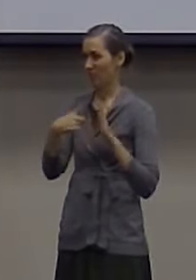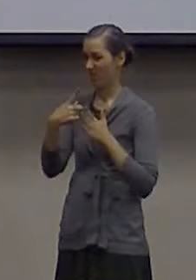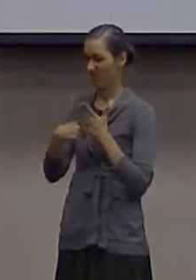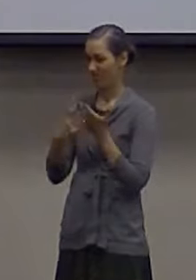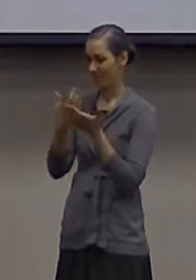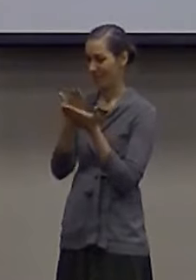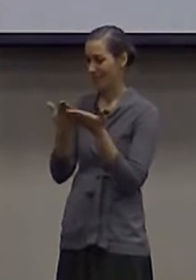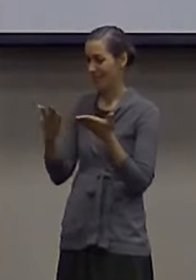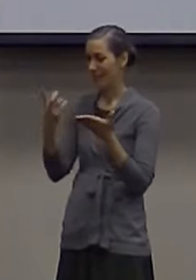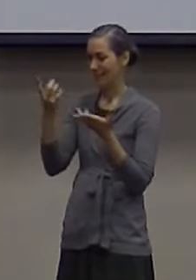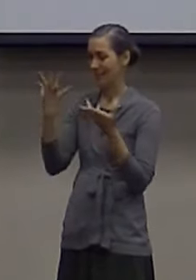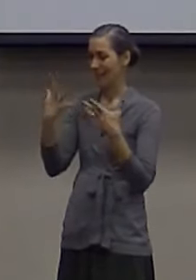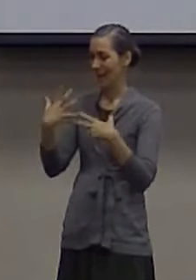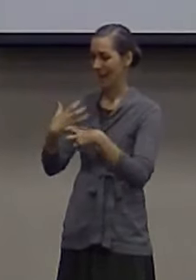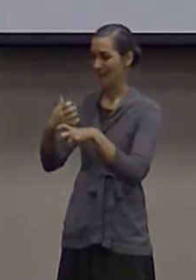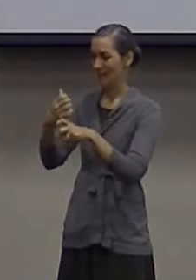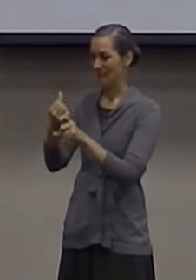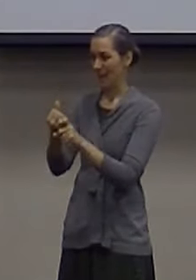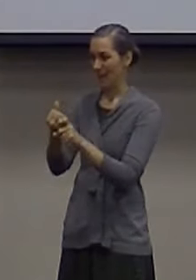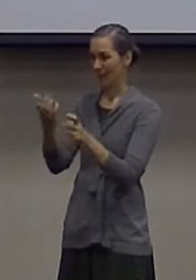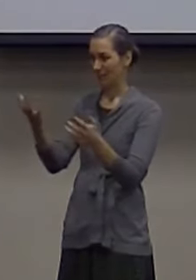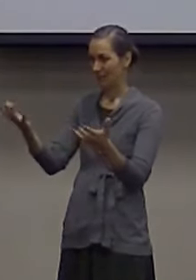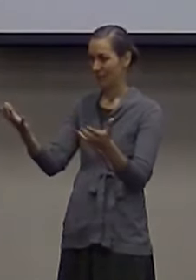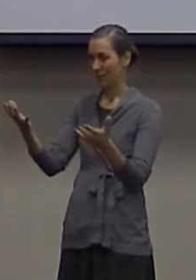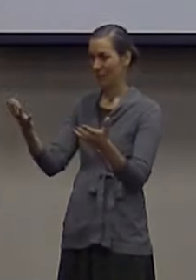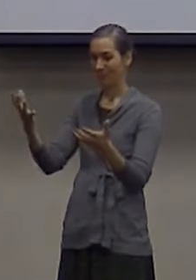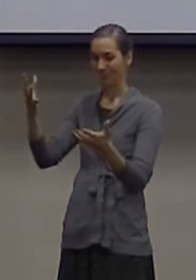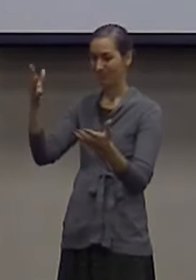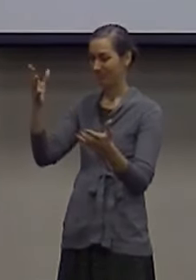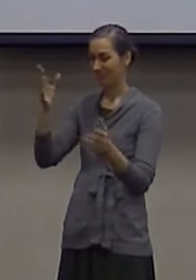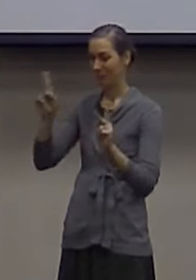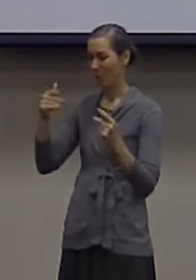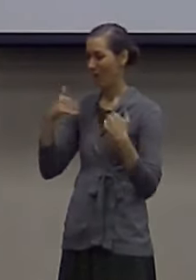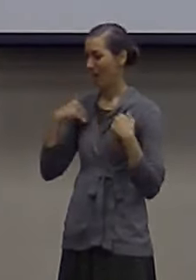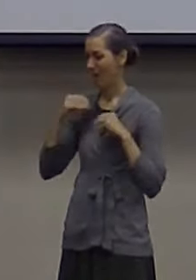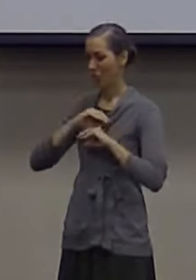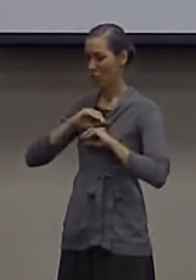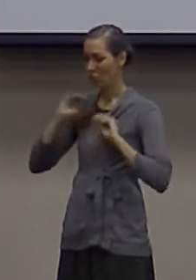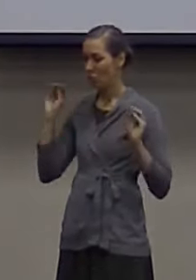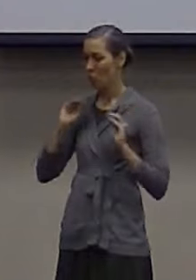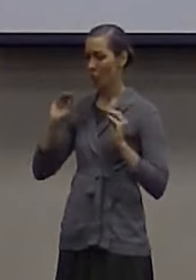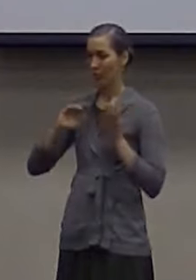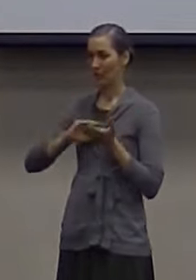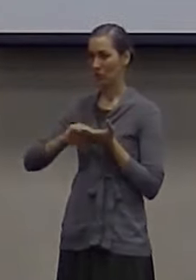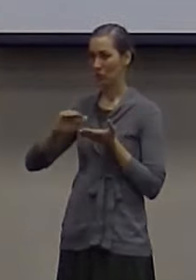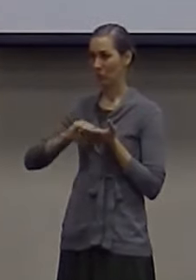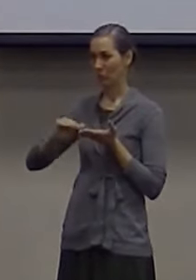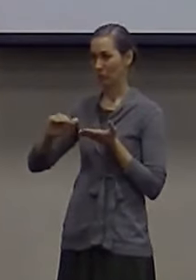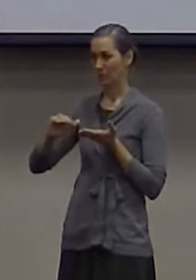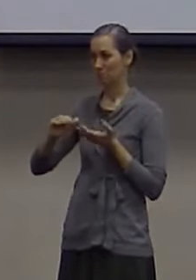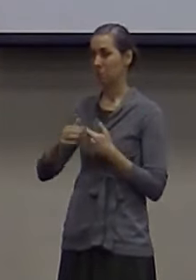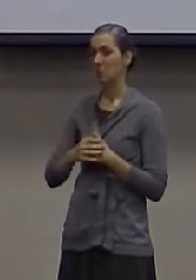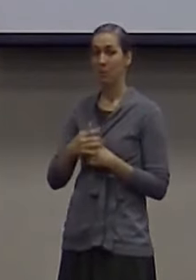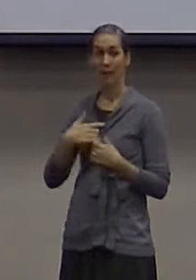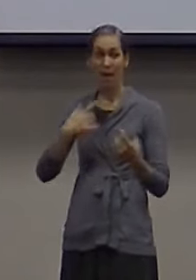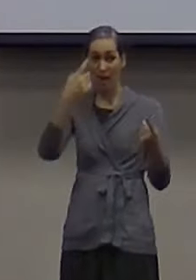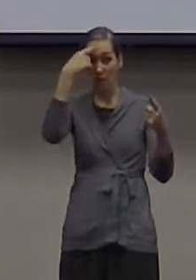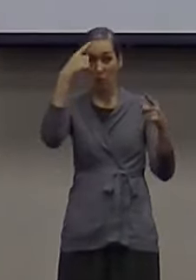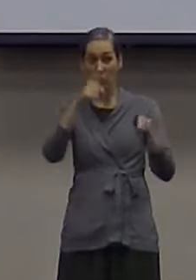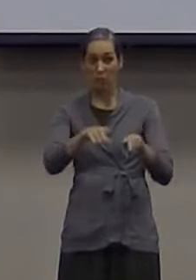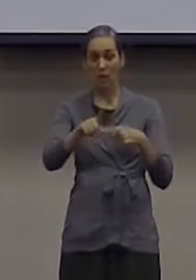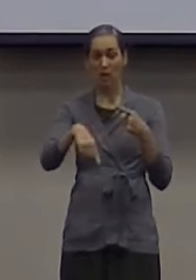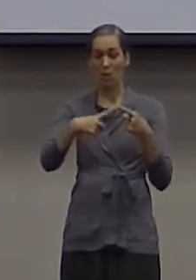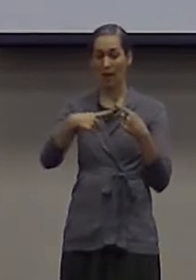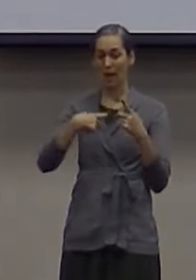made, so that men are without excuse." I'm I agree. I think when I'm out in nature and I